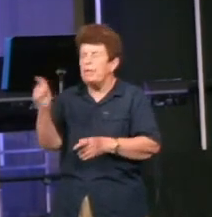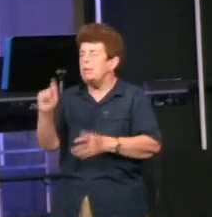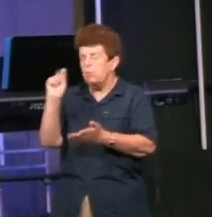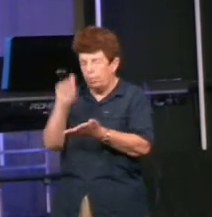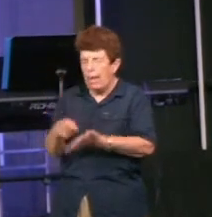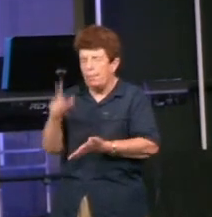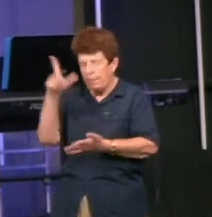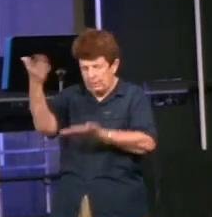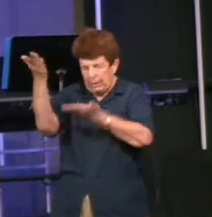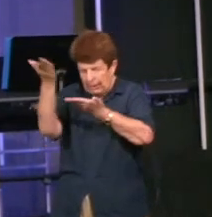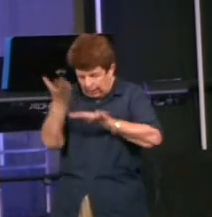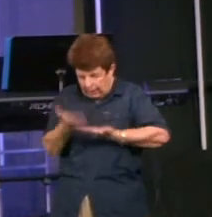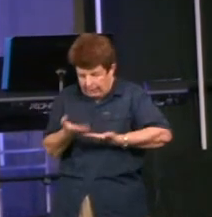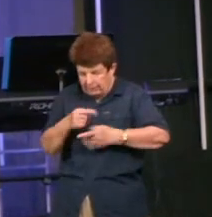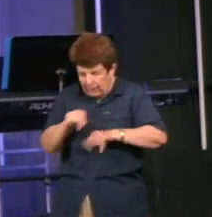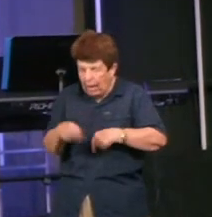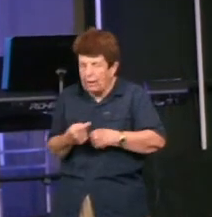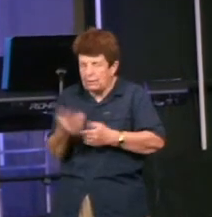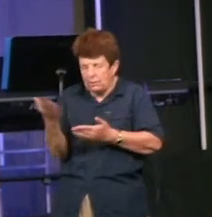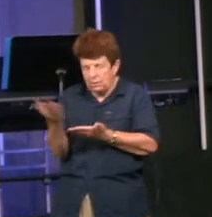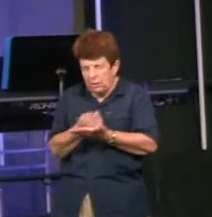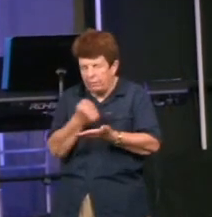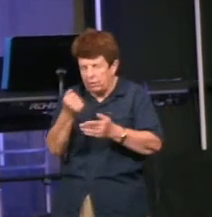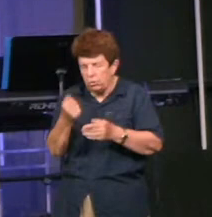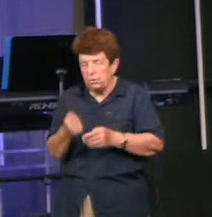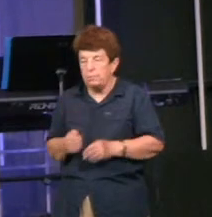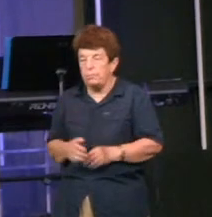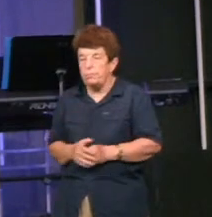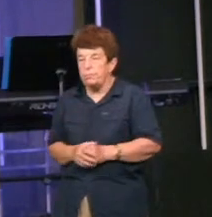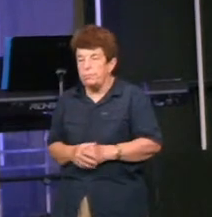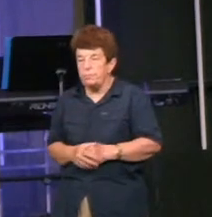he offers us salvation.